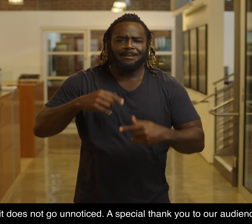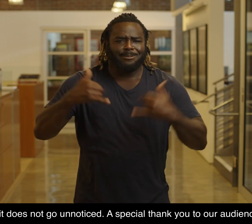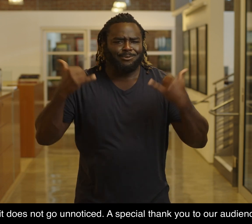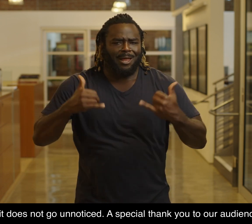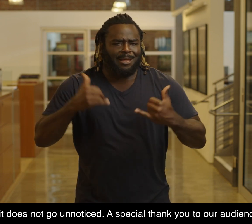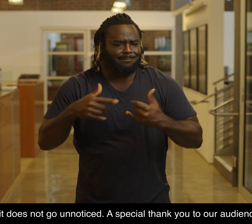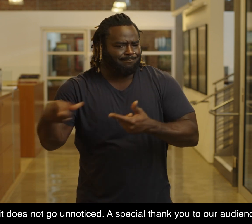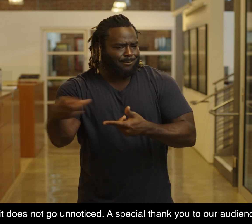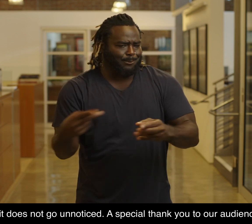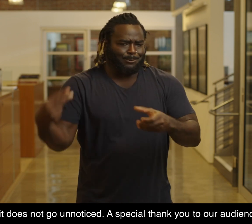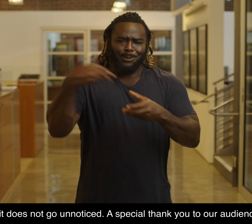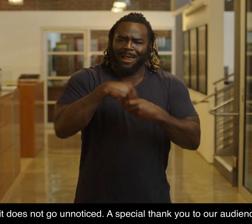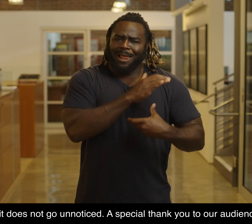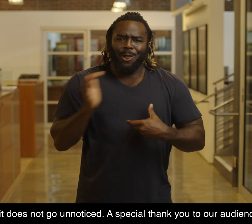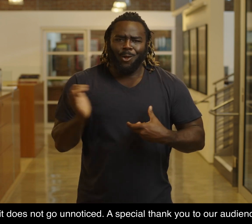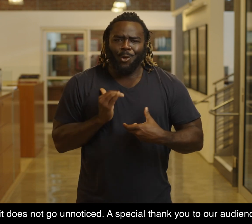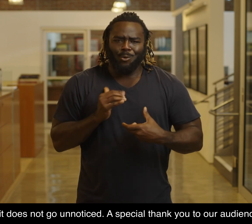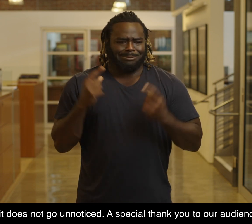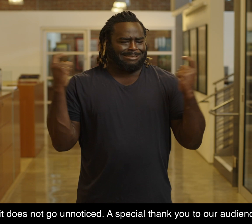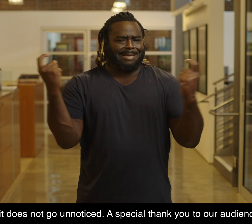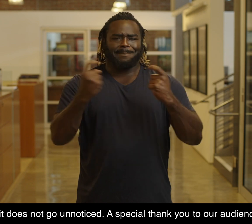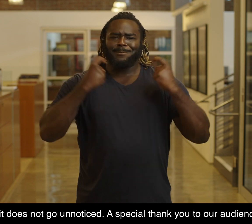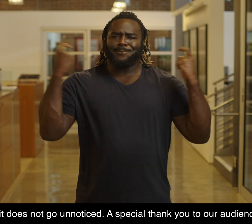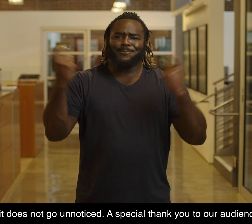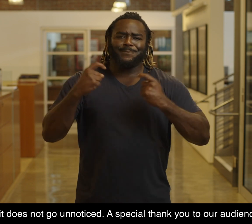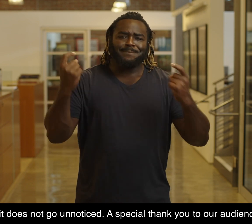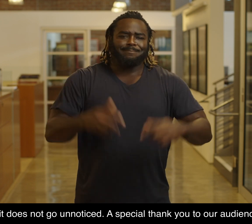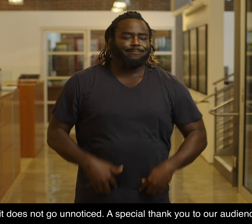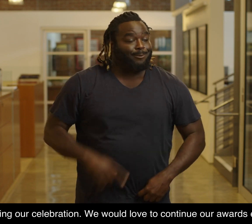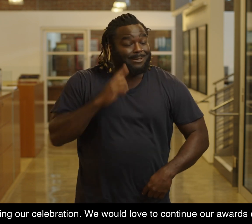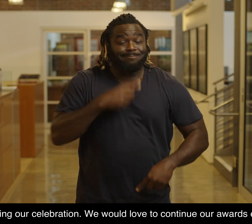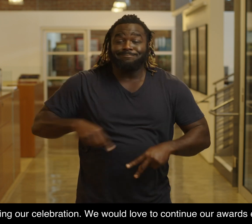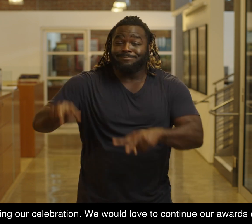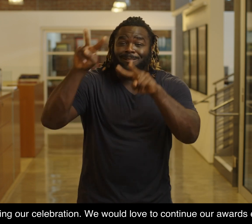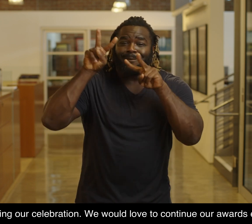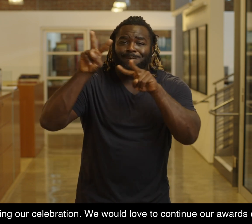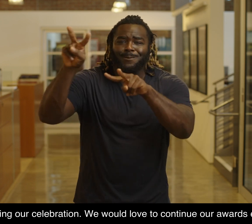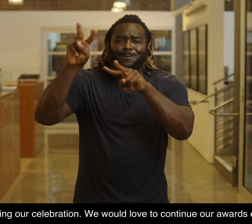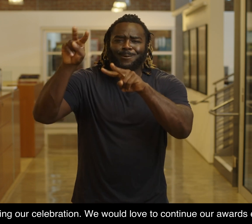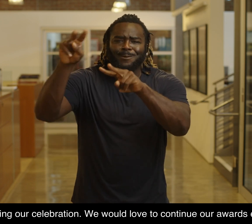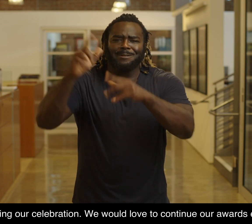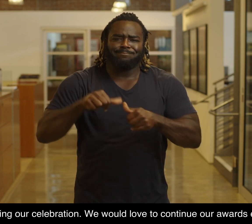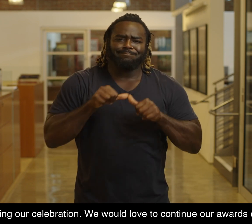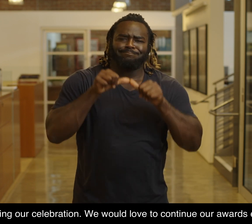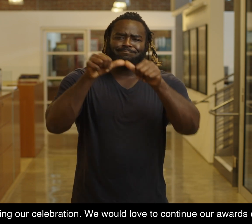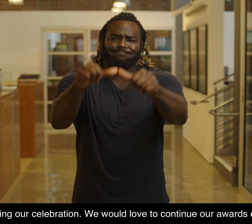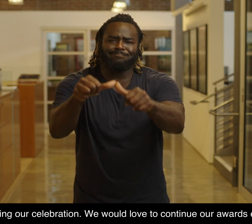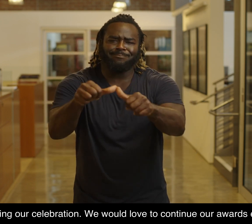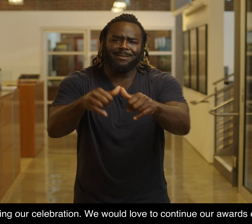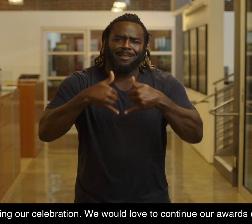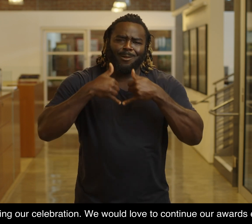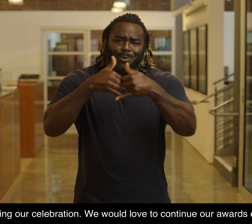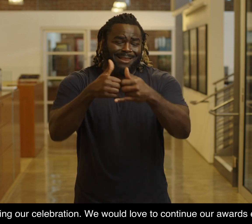A special thank you to our audience today for joining our celebration.